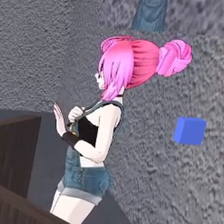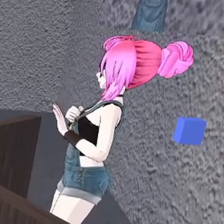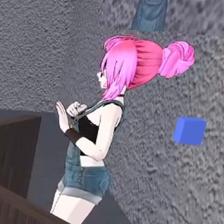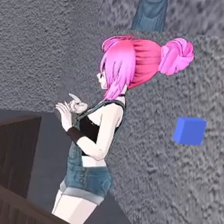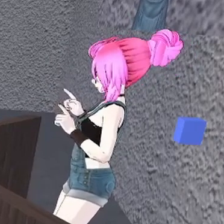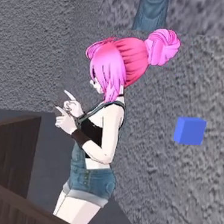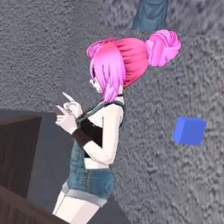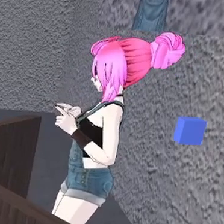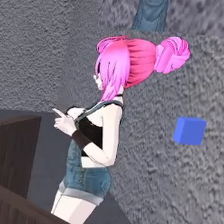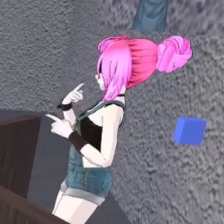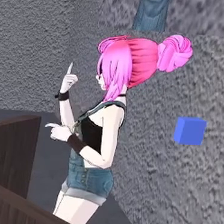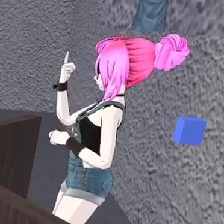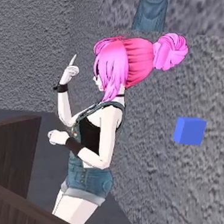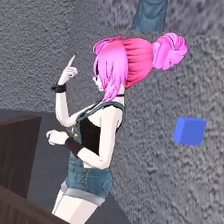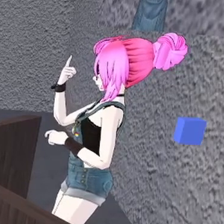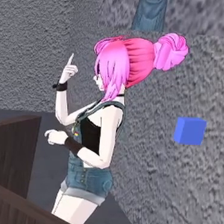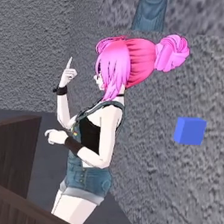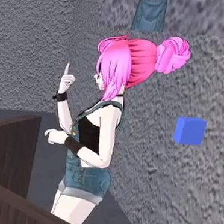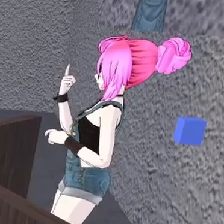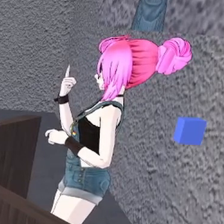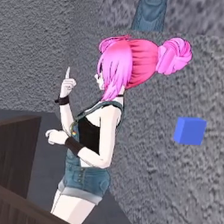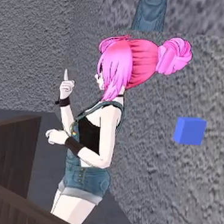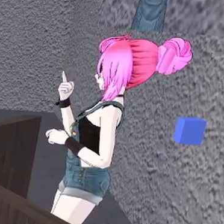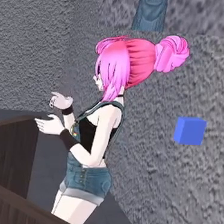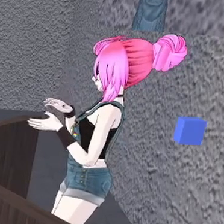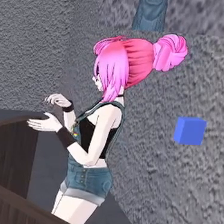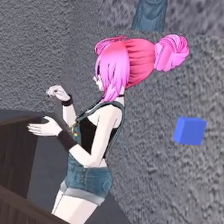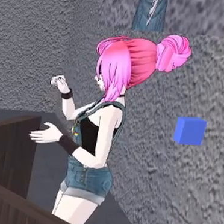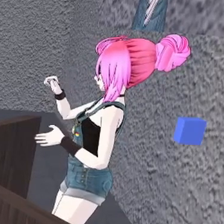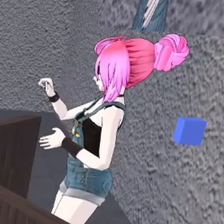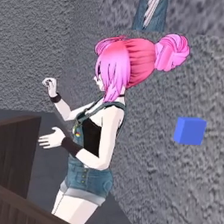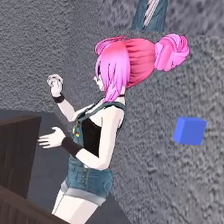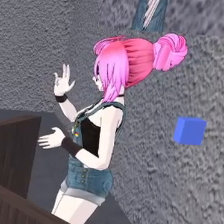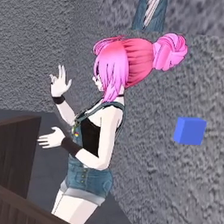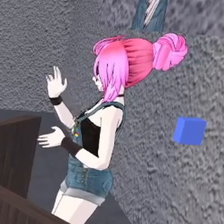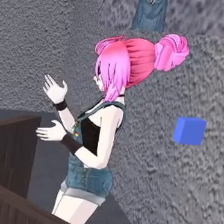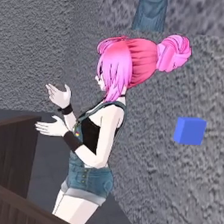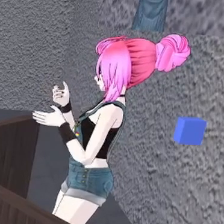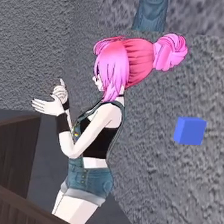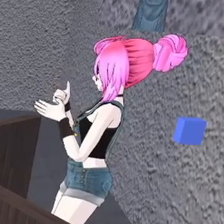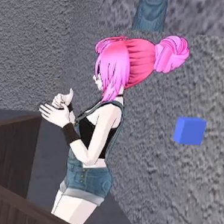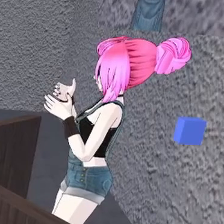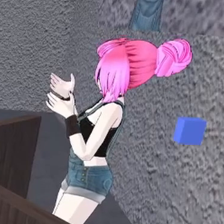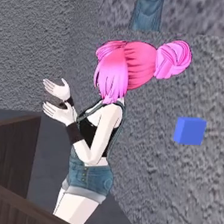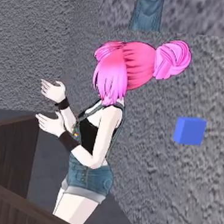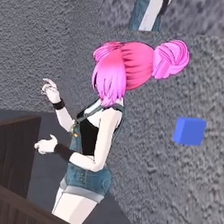I was just wondering, does learning the alphabet help out a lot? Because I have no